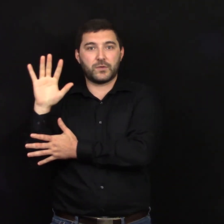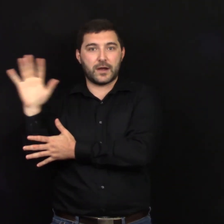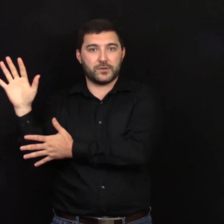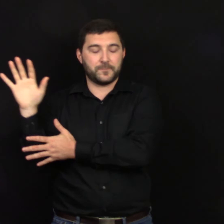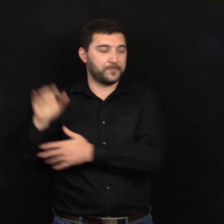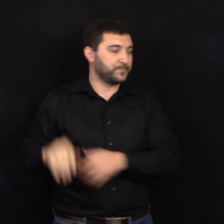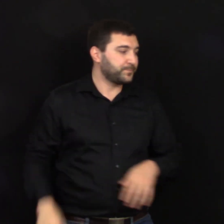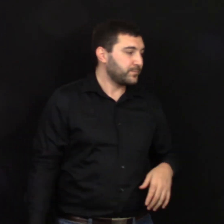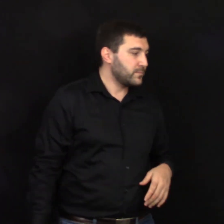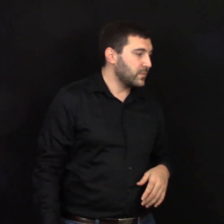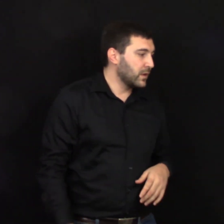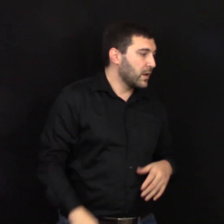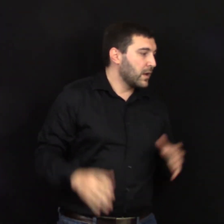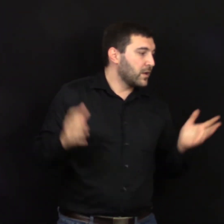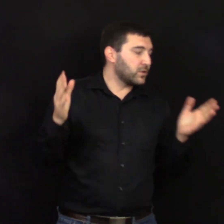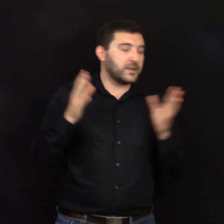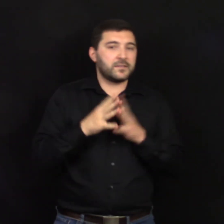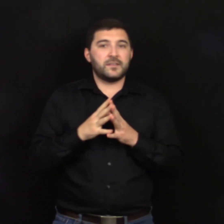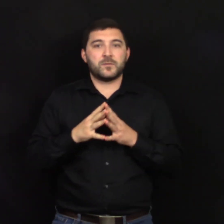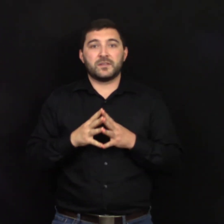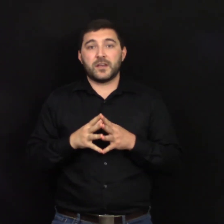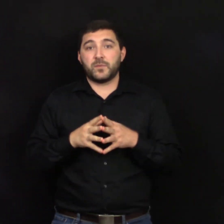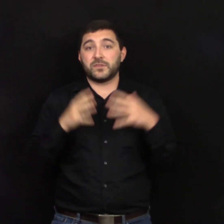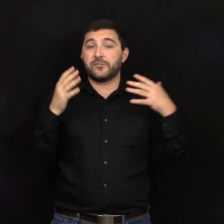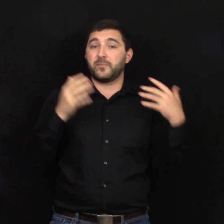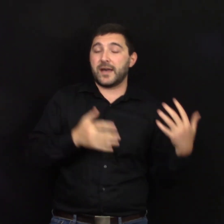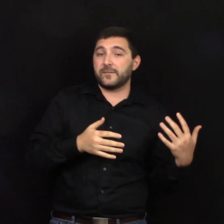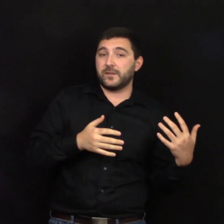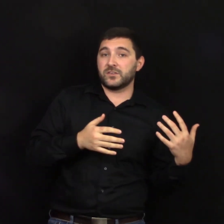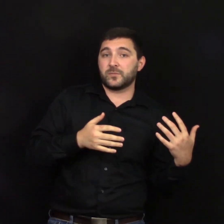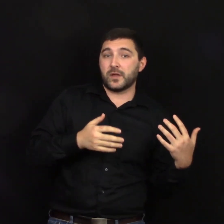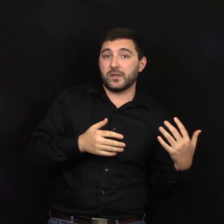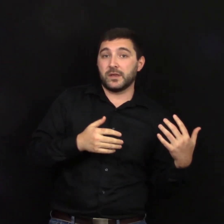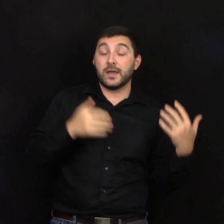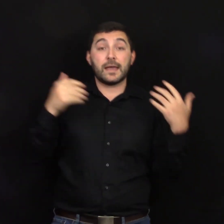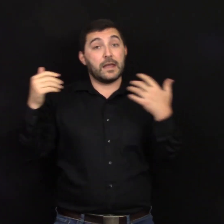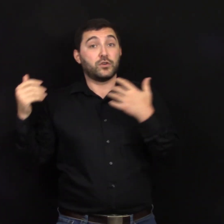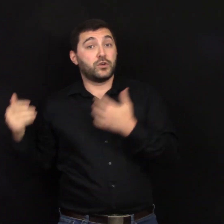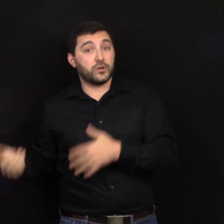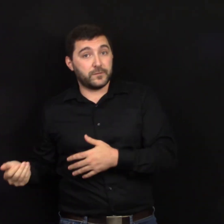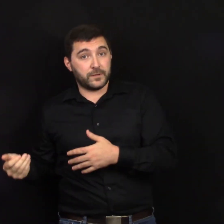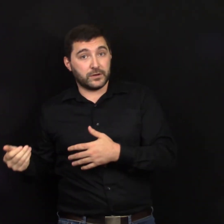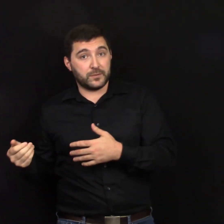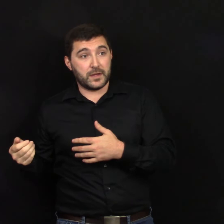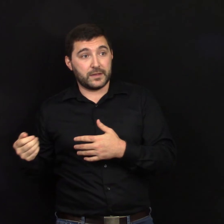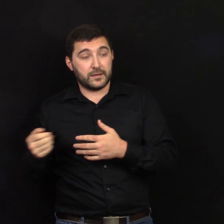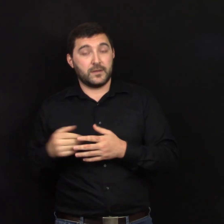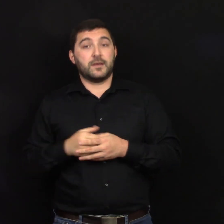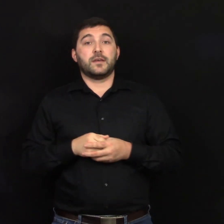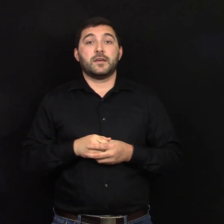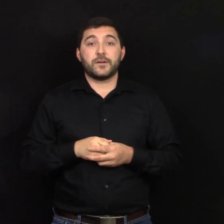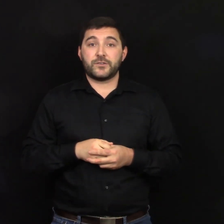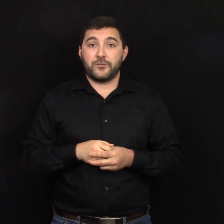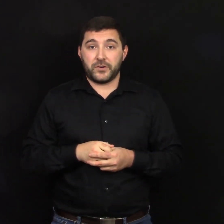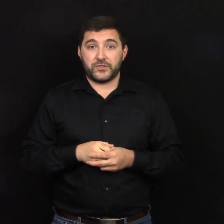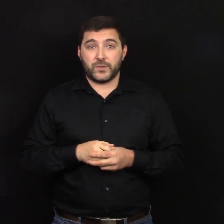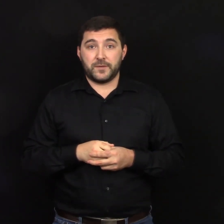throughout. So let's see some examples of bad fingerspelling and good fingerspelling. Here's your first one.